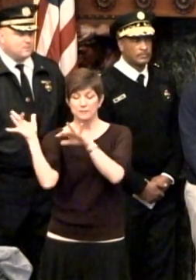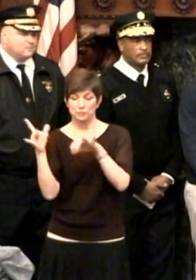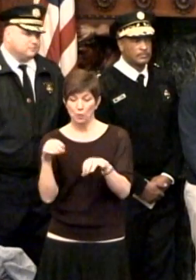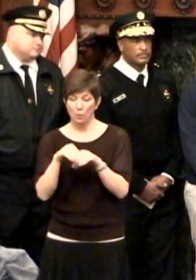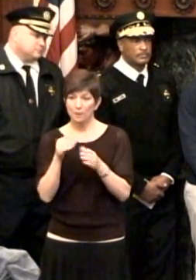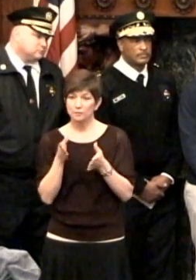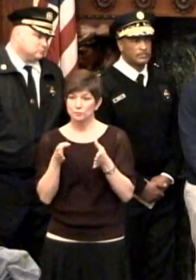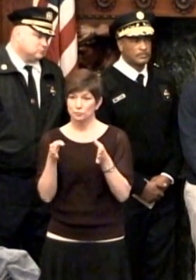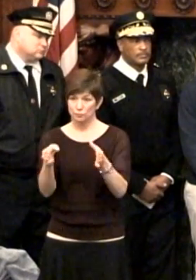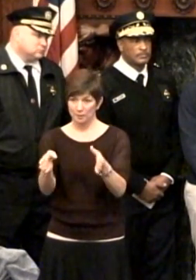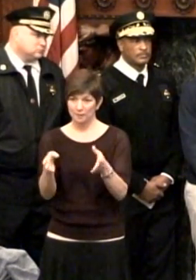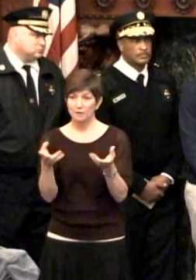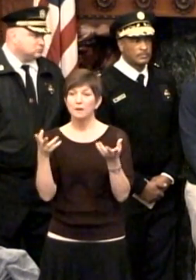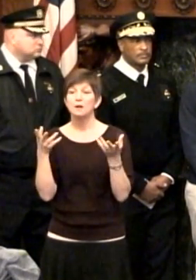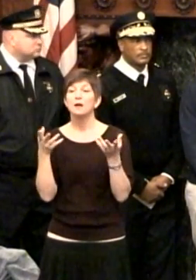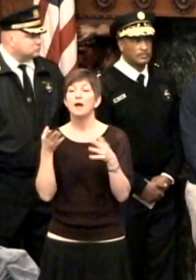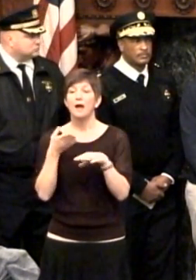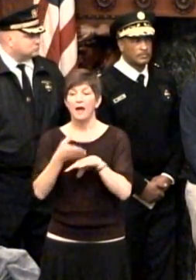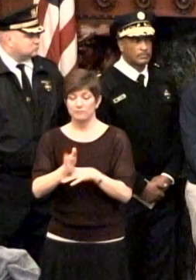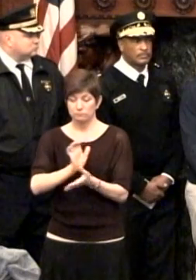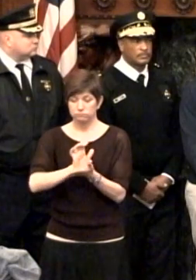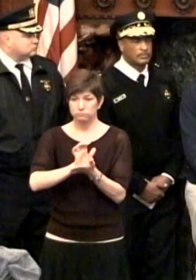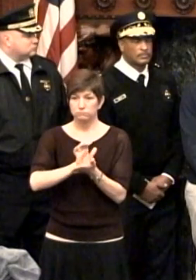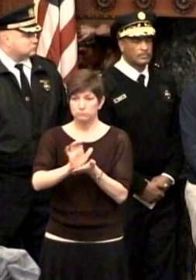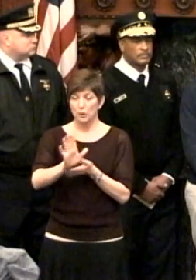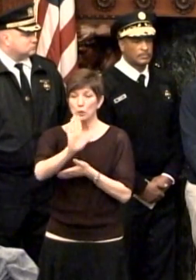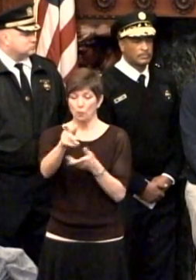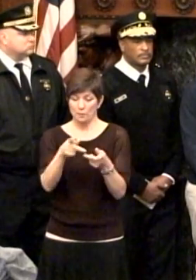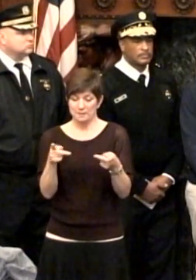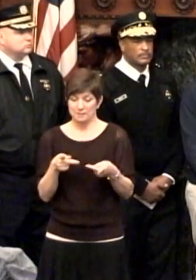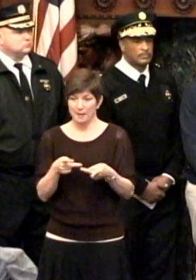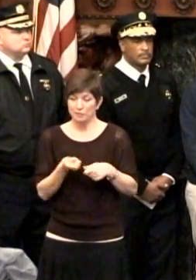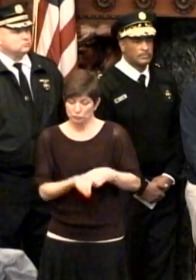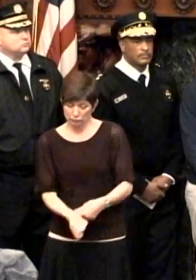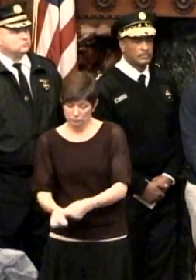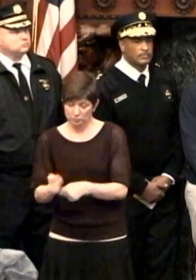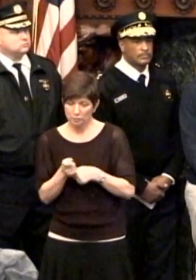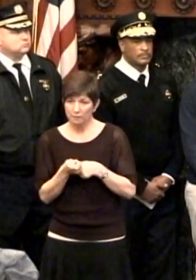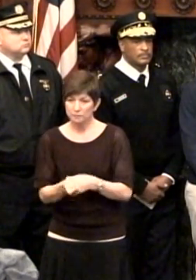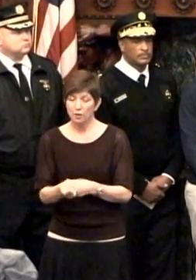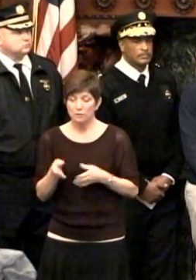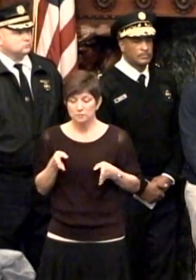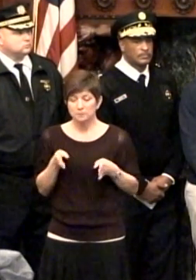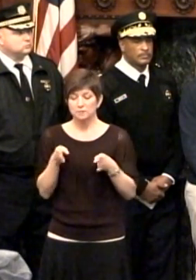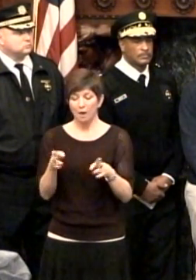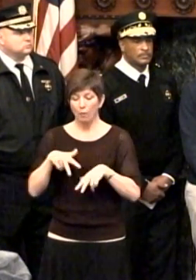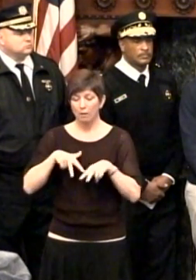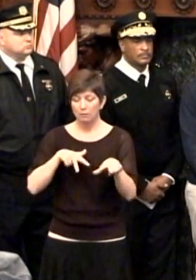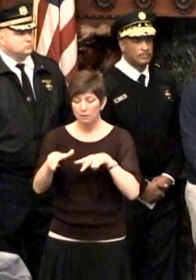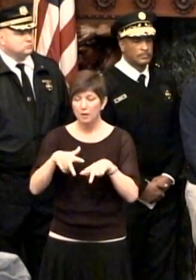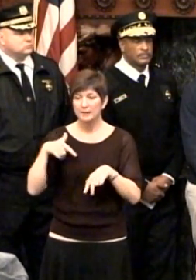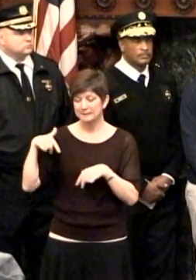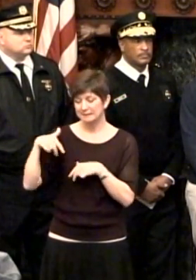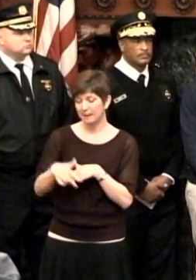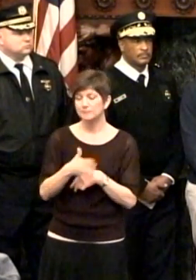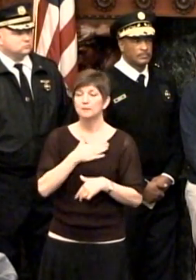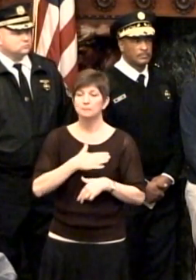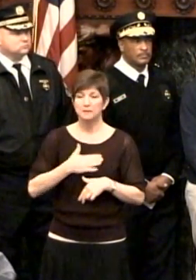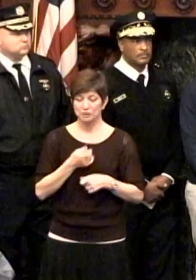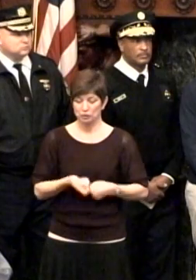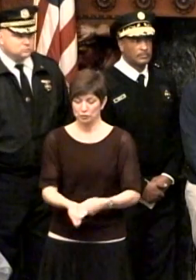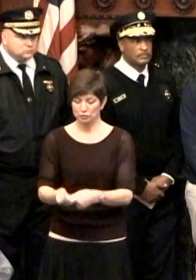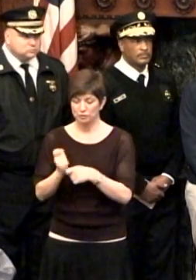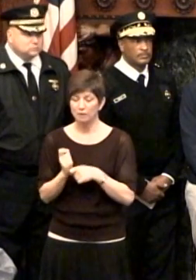street, after you plow your space, shovel your sidewalk and your steps, do